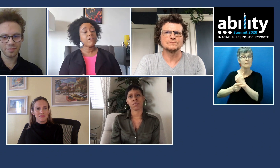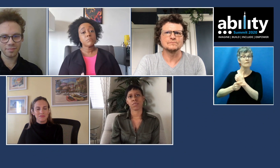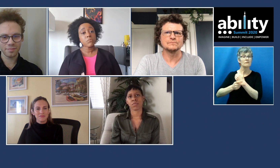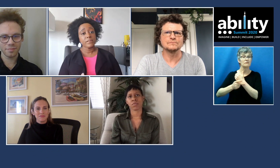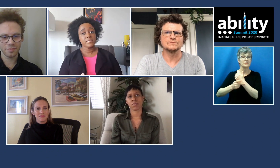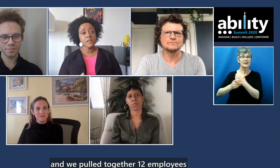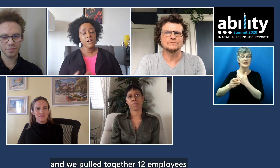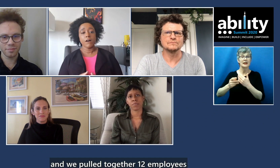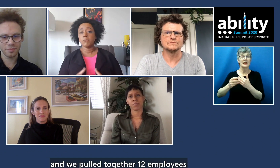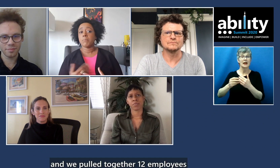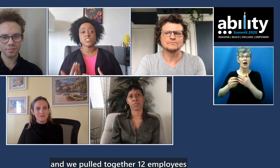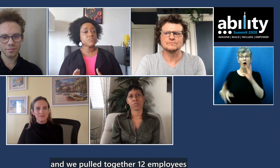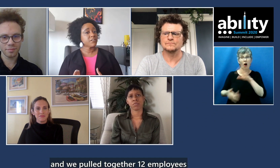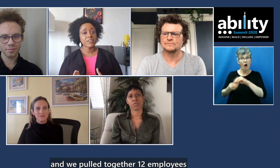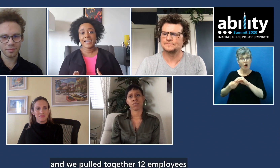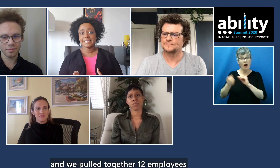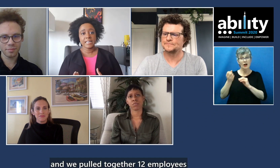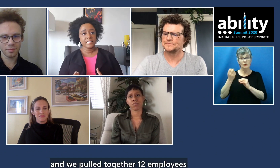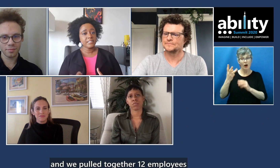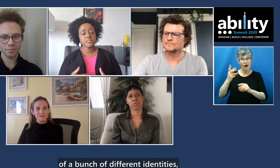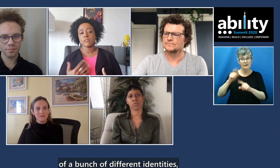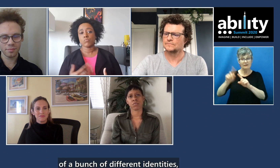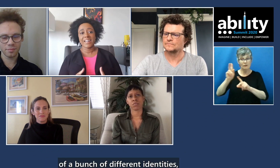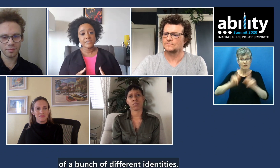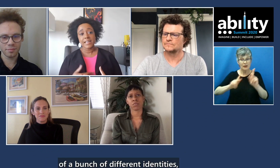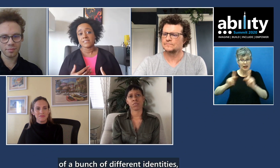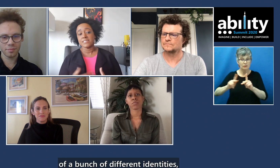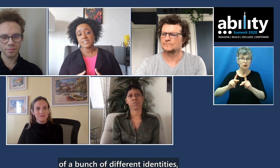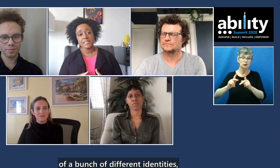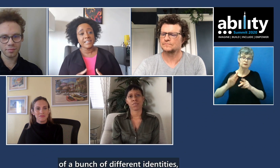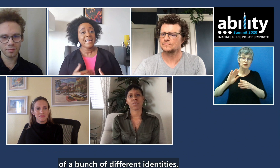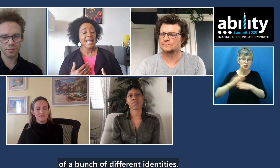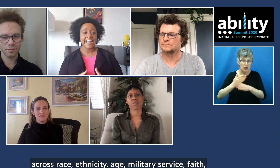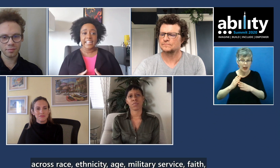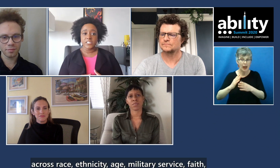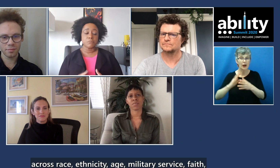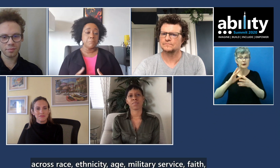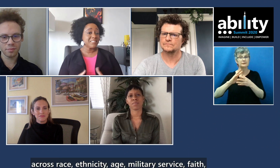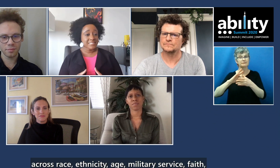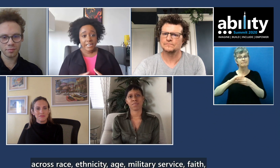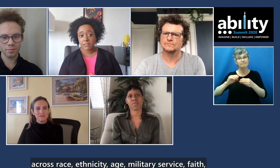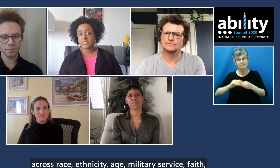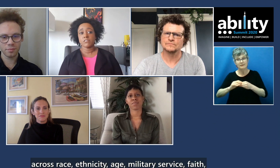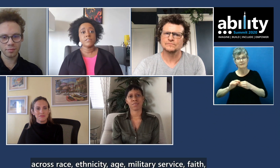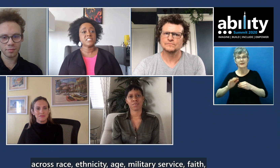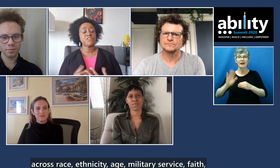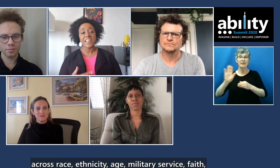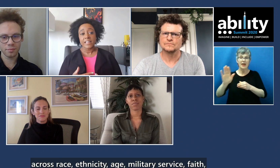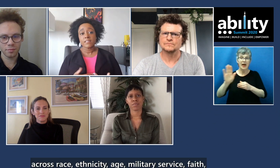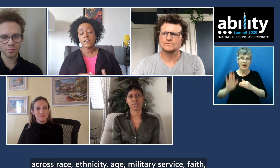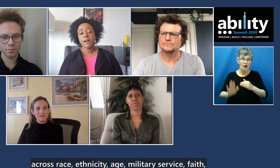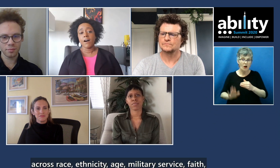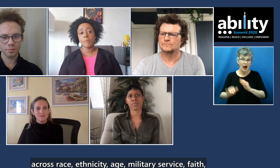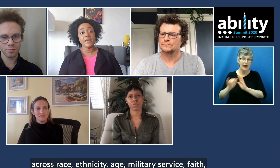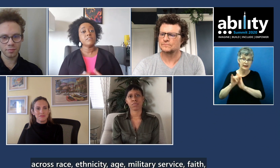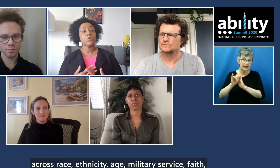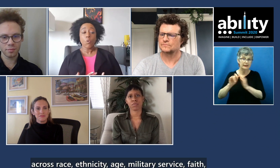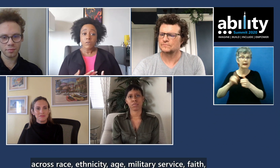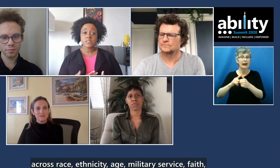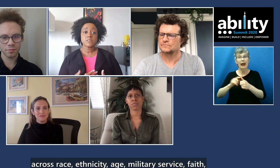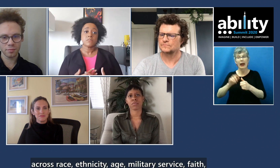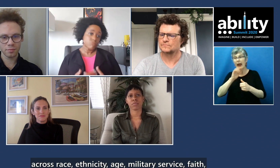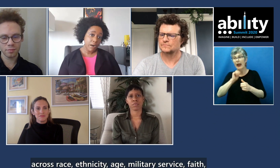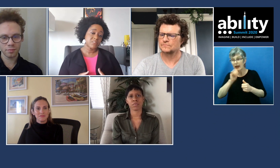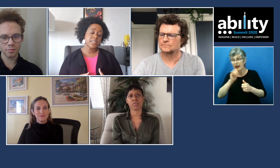together 12 employees of a bunch of different identities across race, ethnicity, age, military service, faith, and